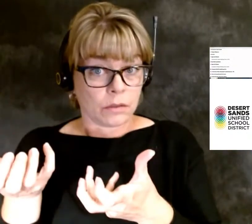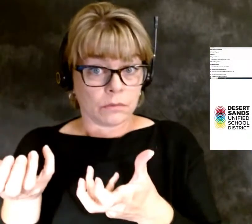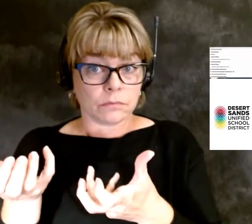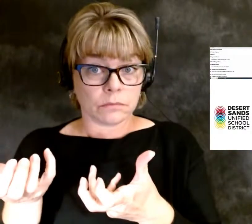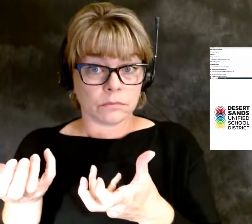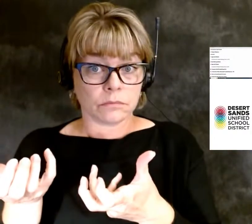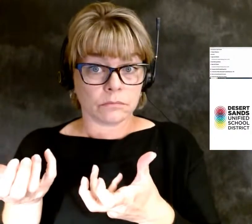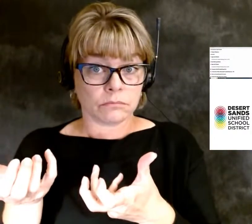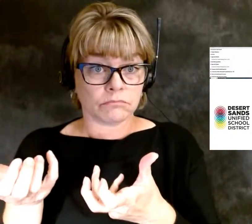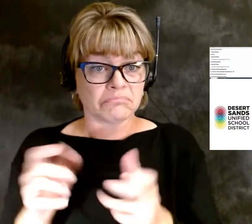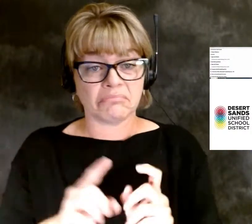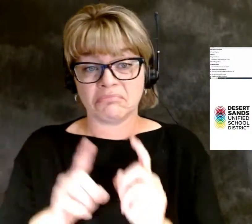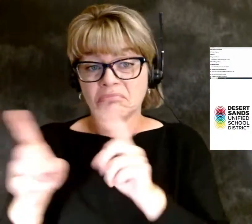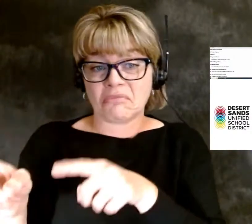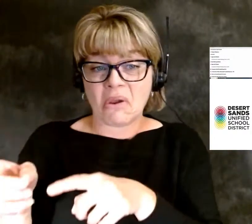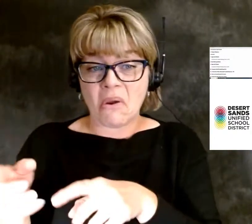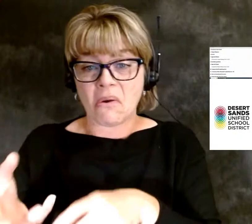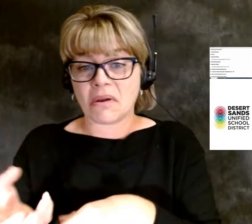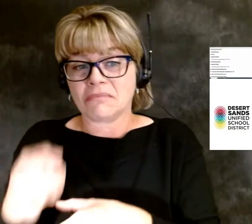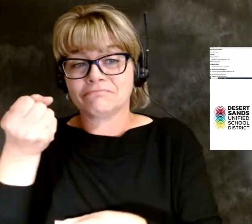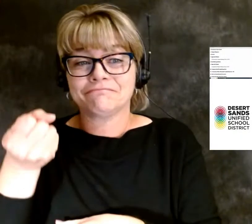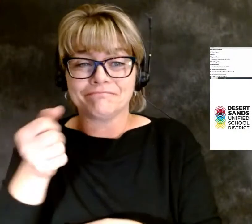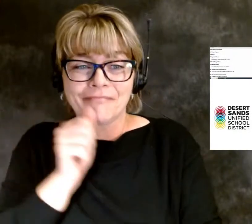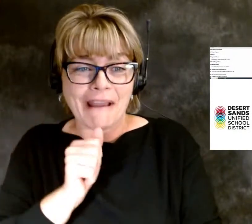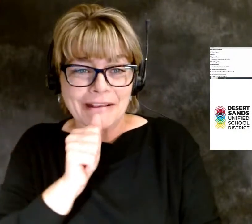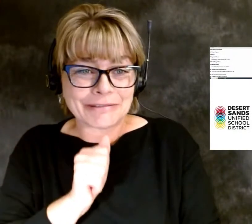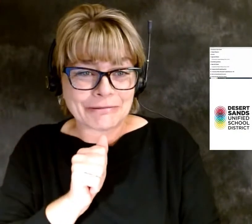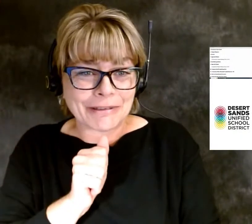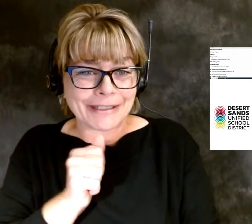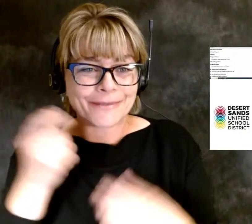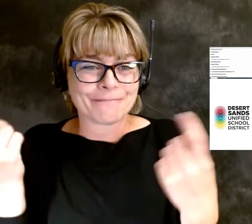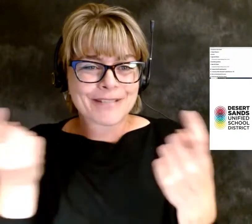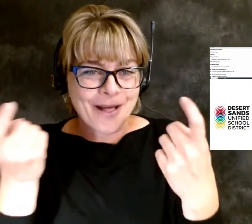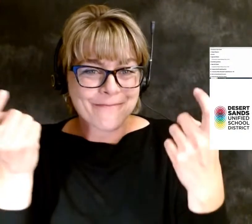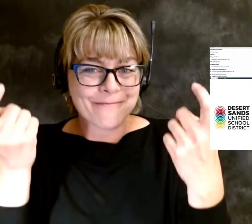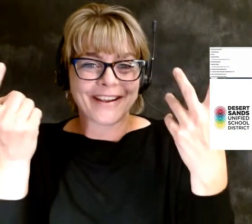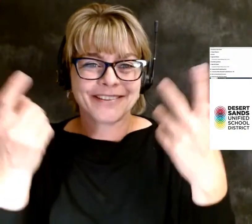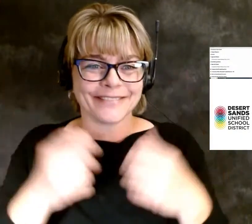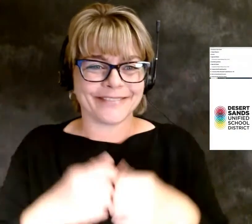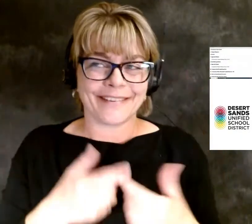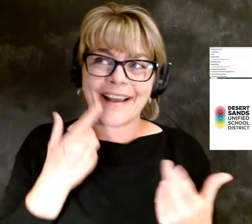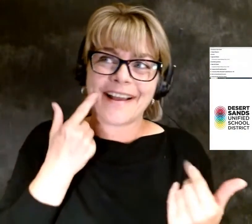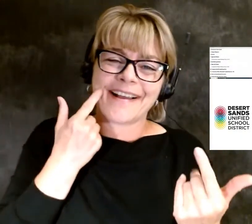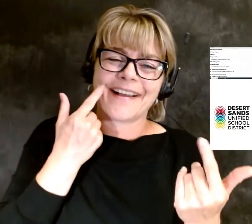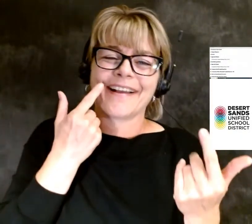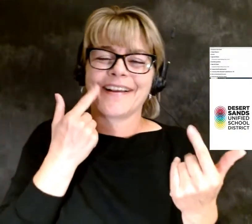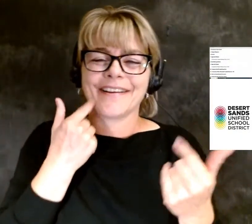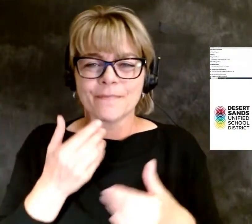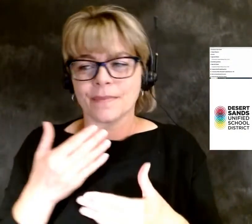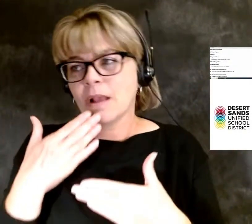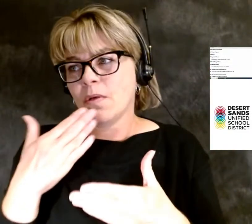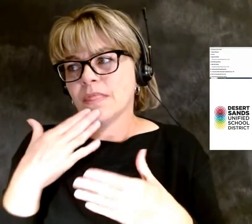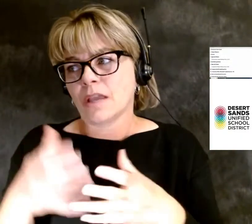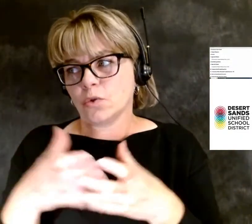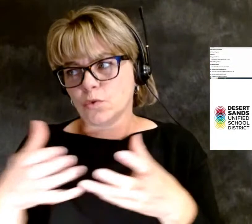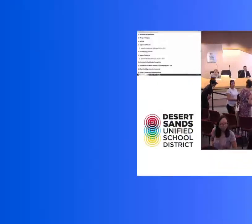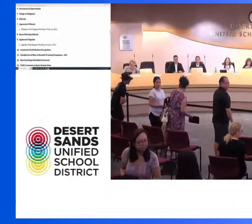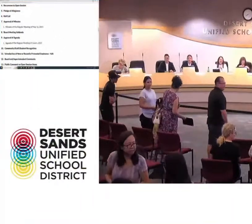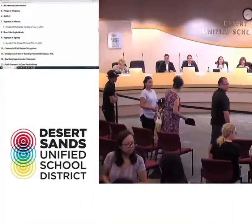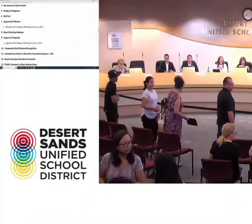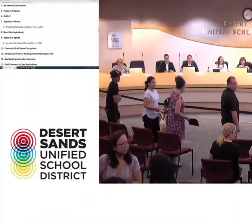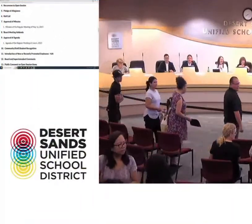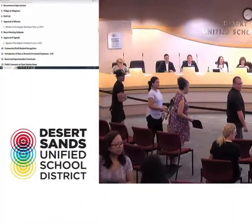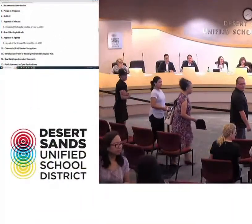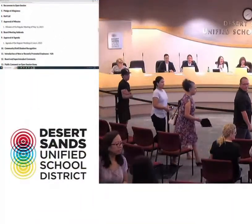Go and get have ice cream and celebrate. Thank you. Thank you so much.